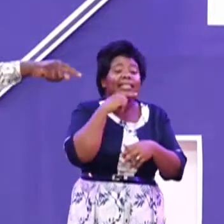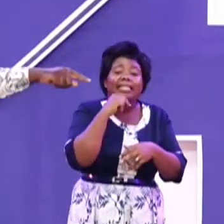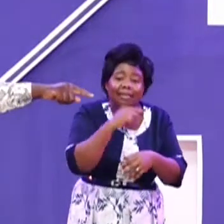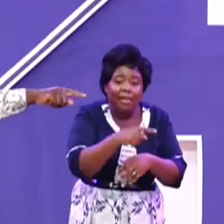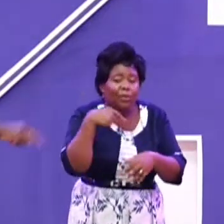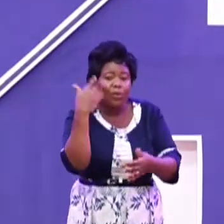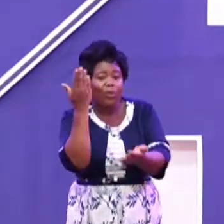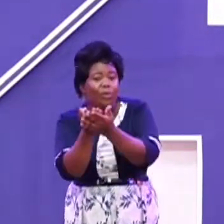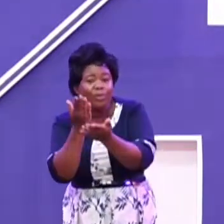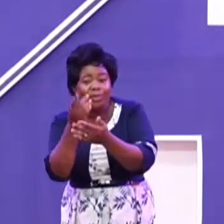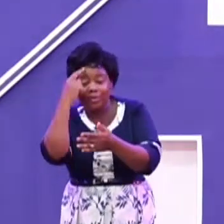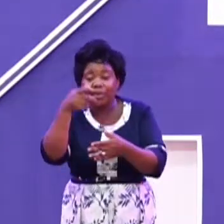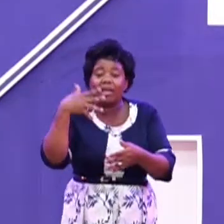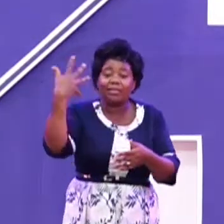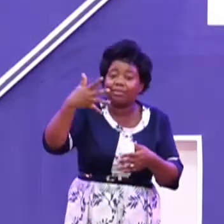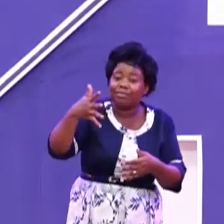who asks for the drink.